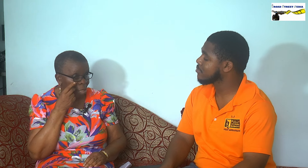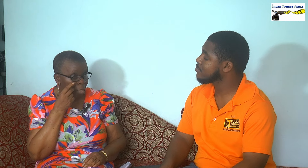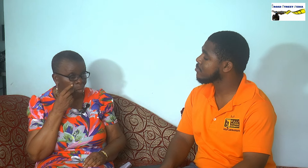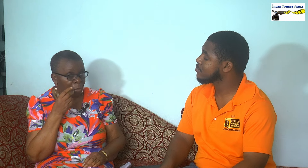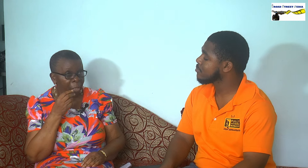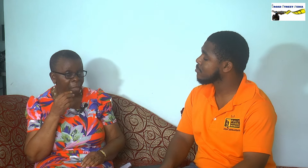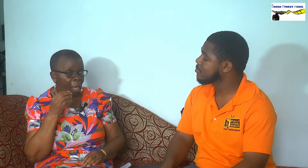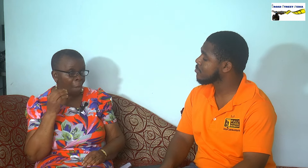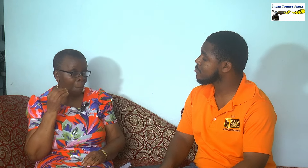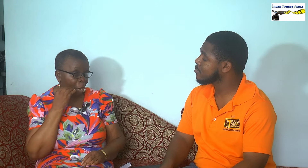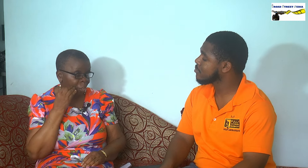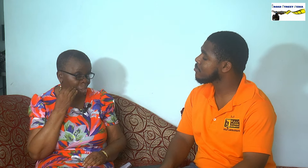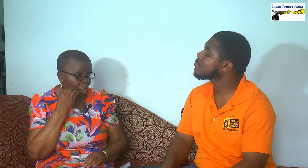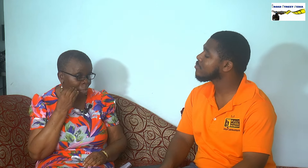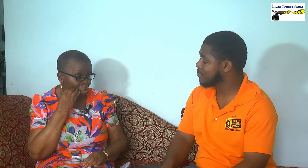And, oh, yes, Marsha.